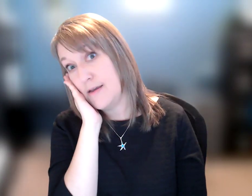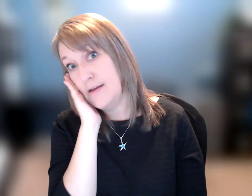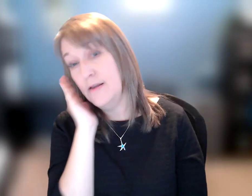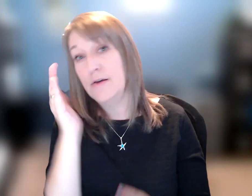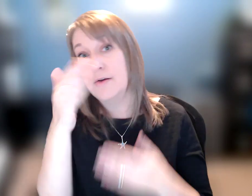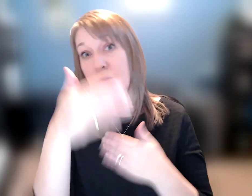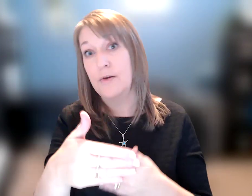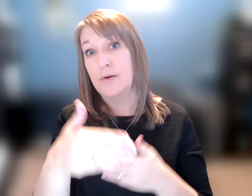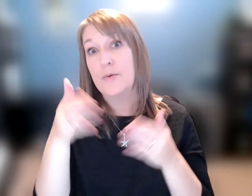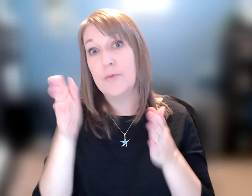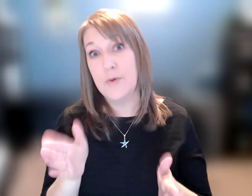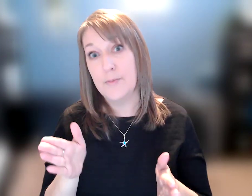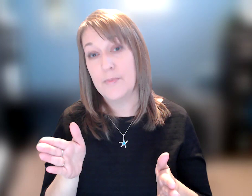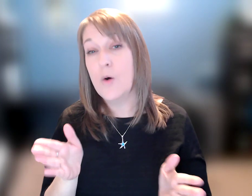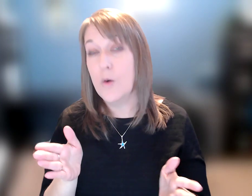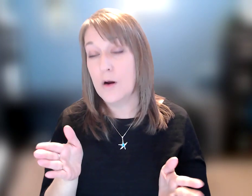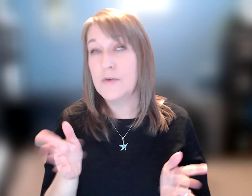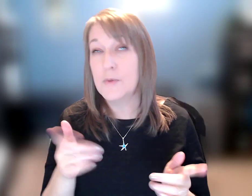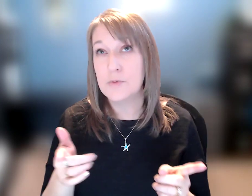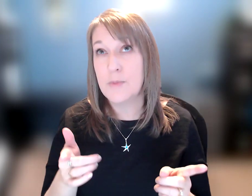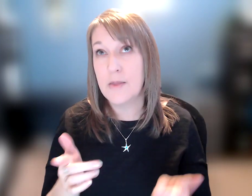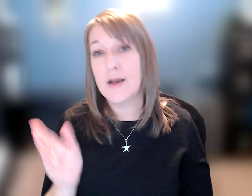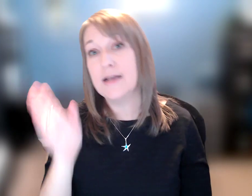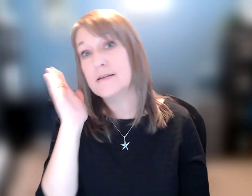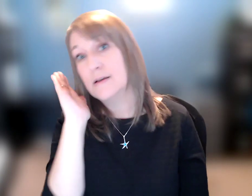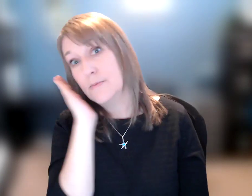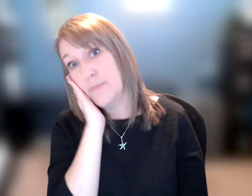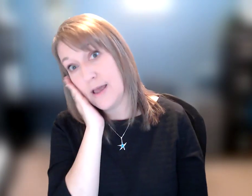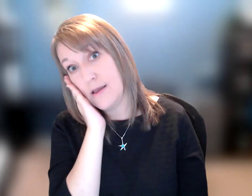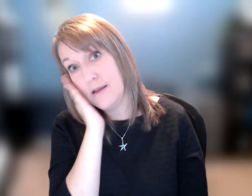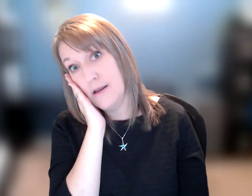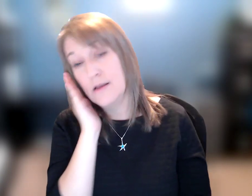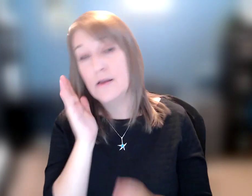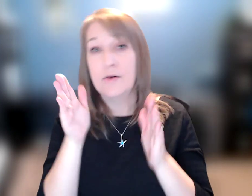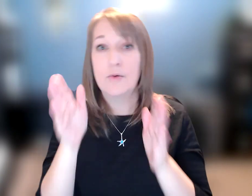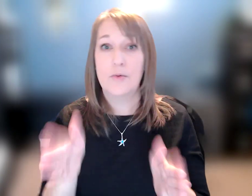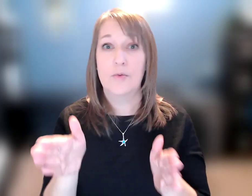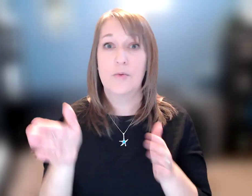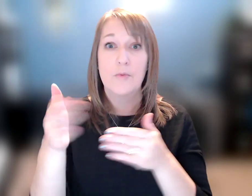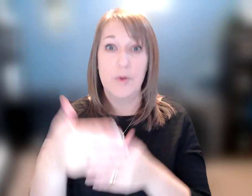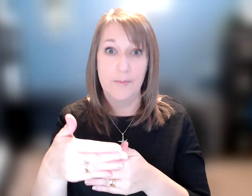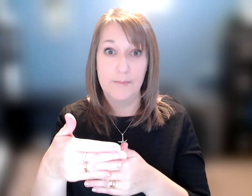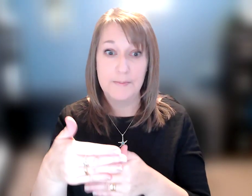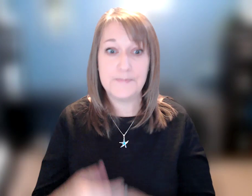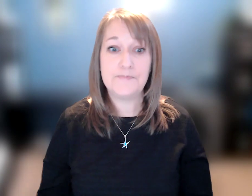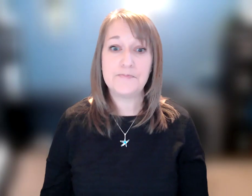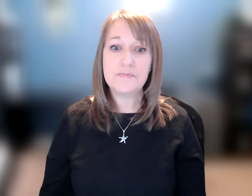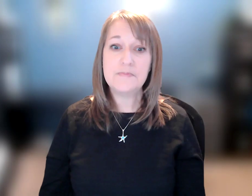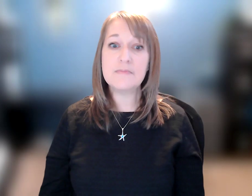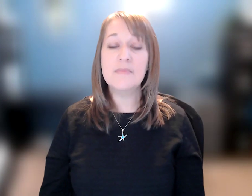bed, room. Or if you want to do room the other way, it's bed, room. And